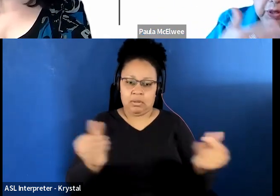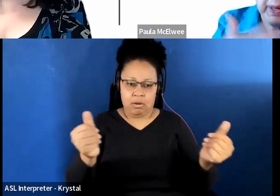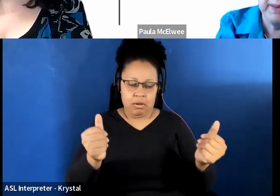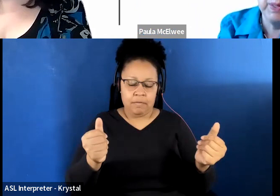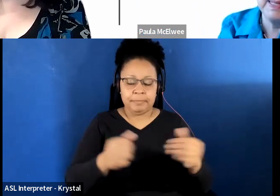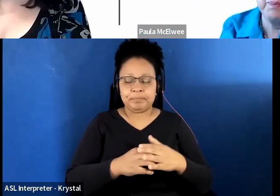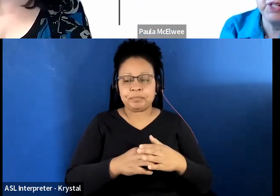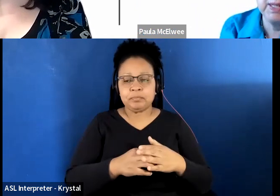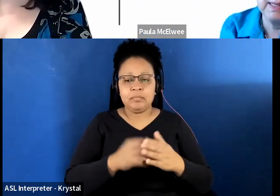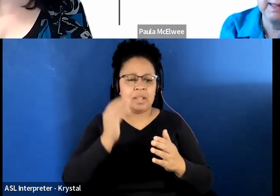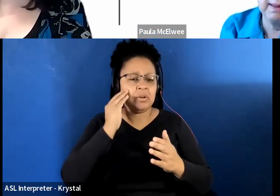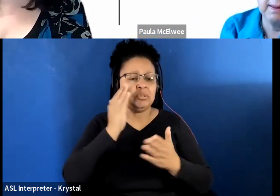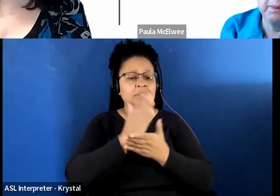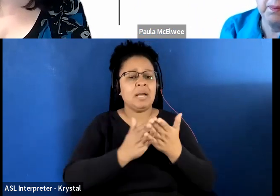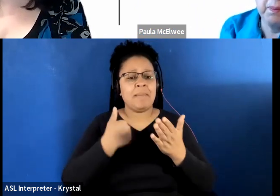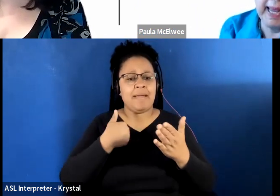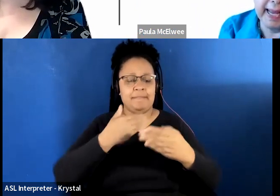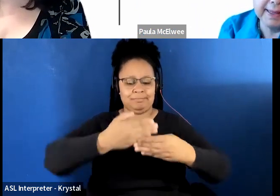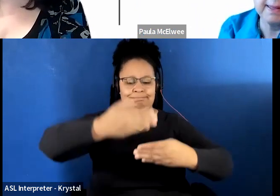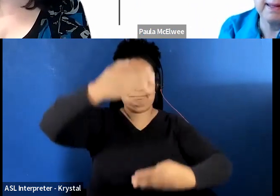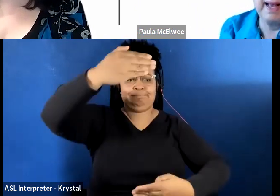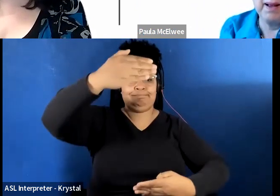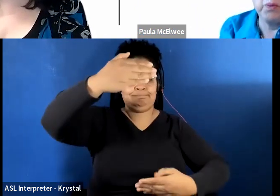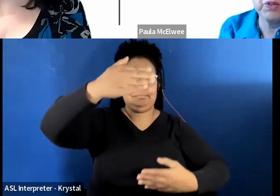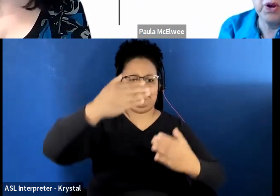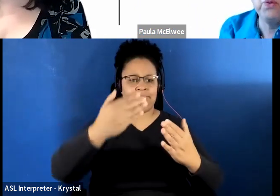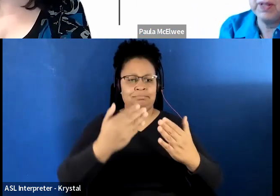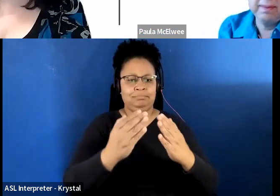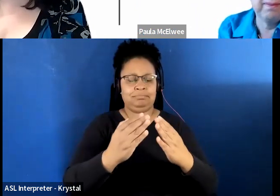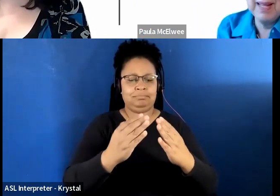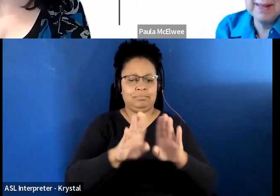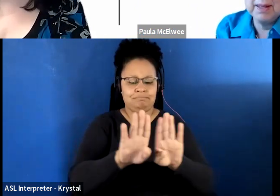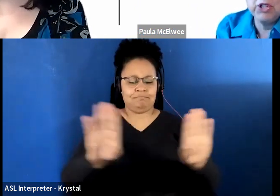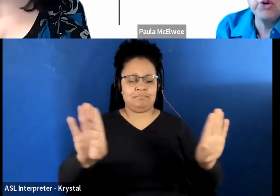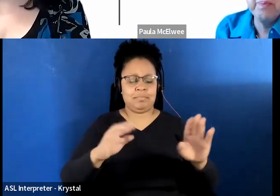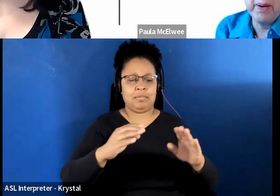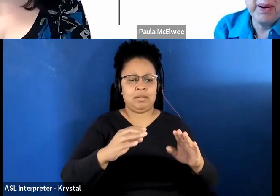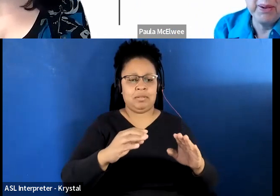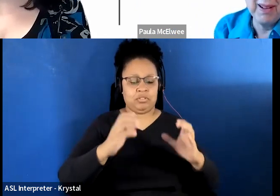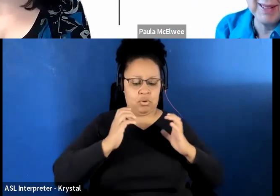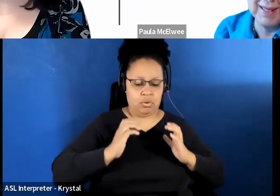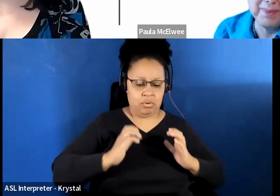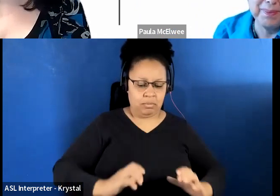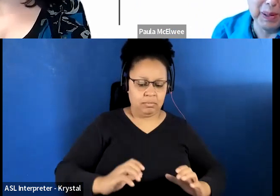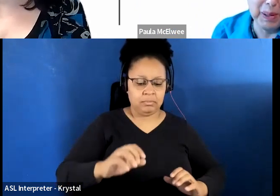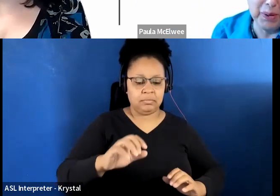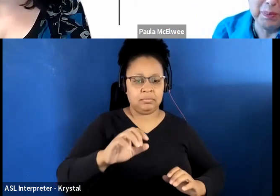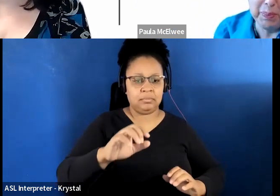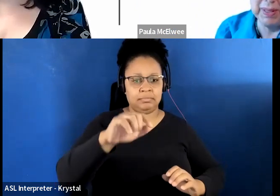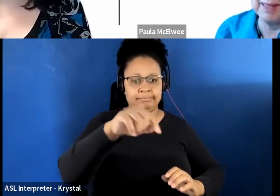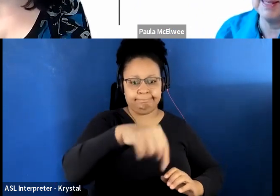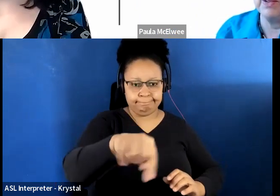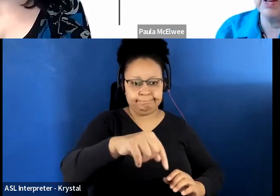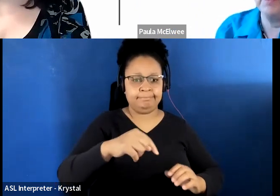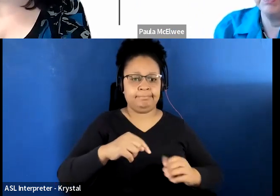barrier between the receptionist and the guests with COVID as a germ barrier, not as a barrier for